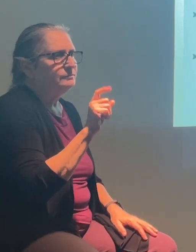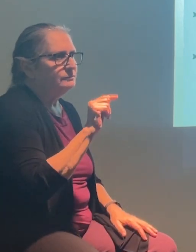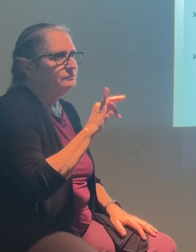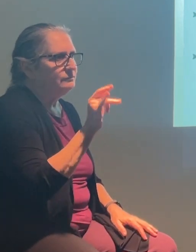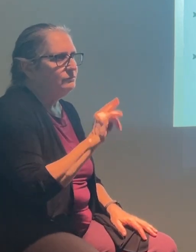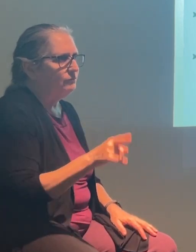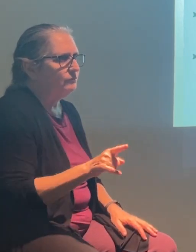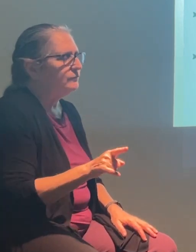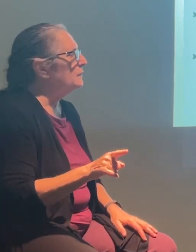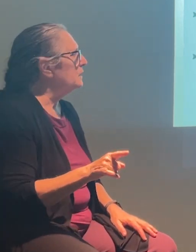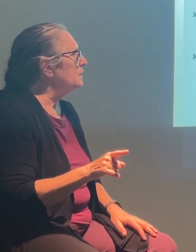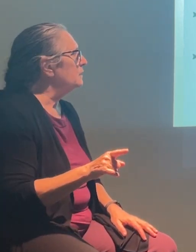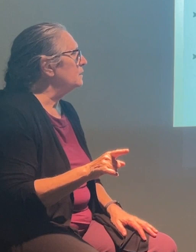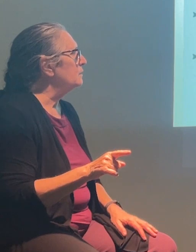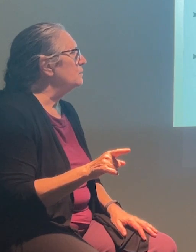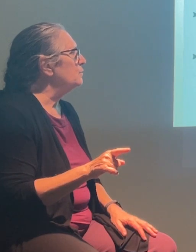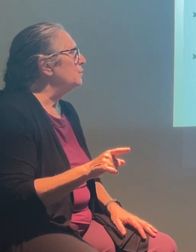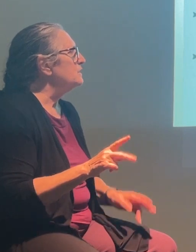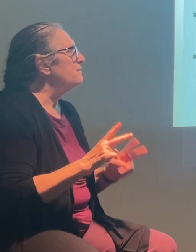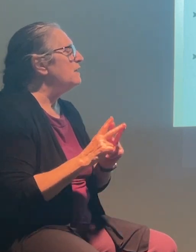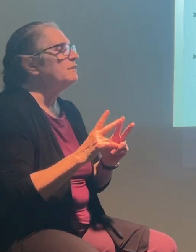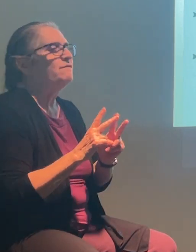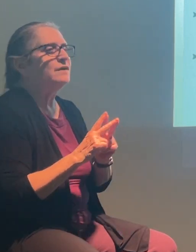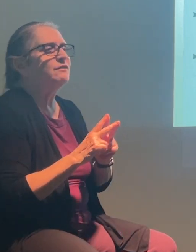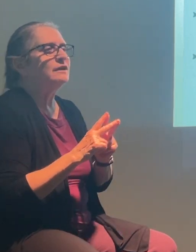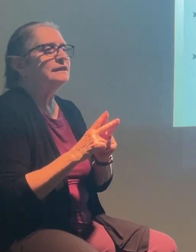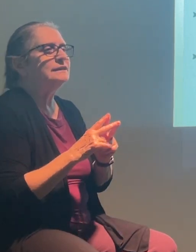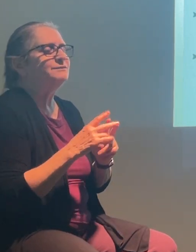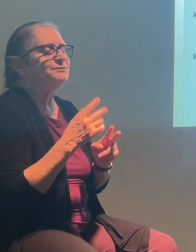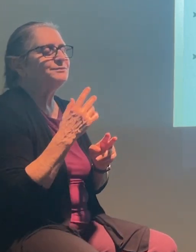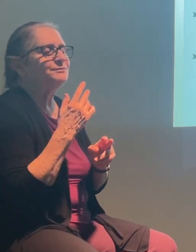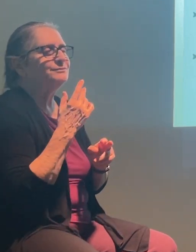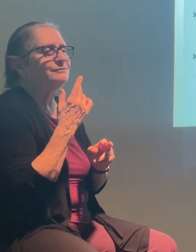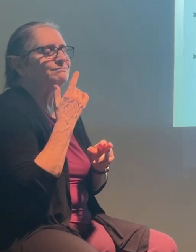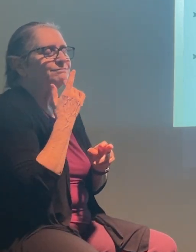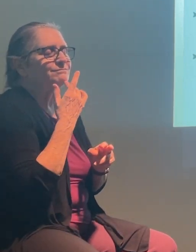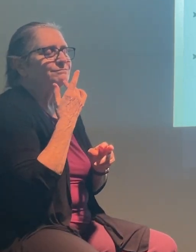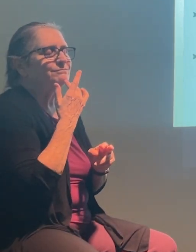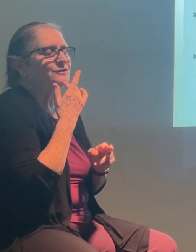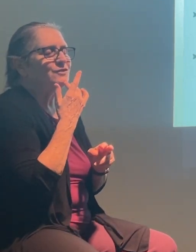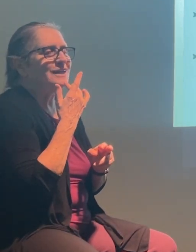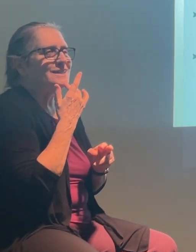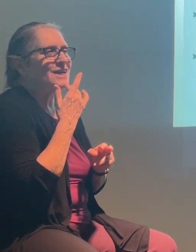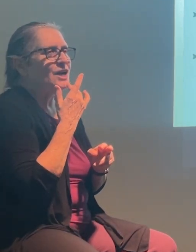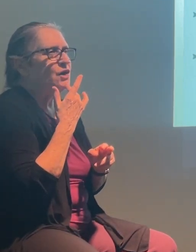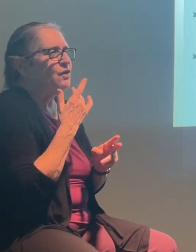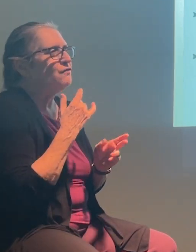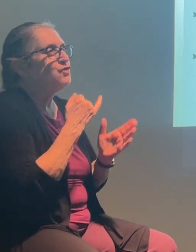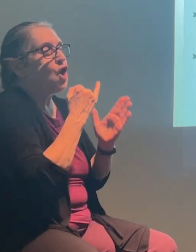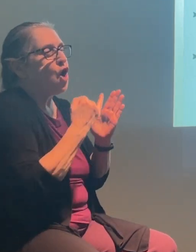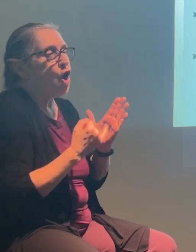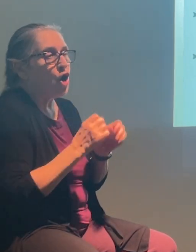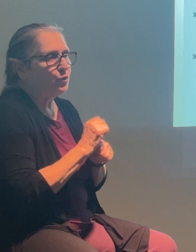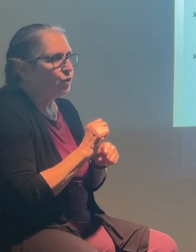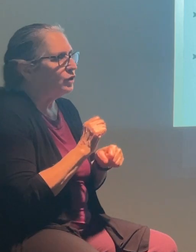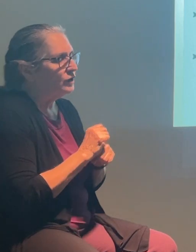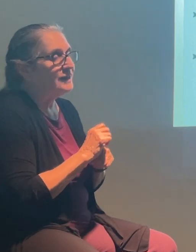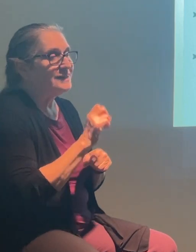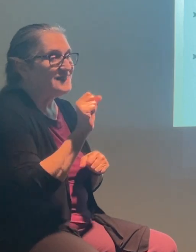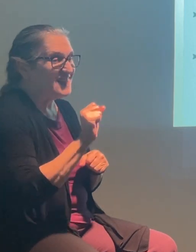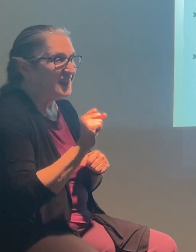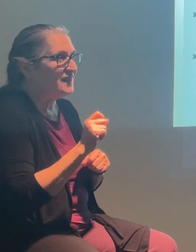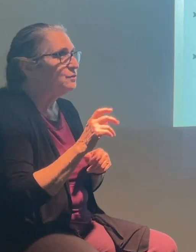generally very, very fond of the artwork that Steichen was coming up with. So look at this.